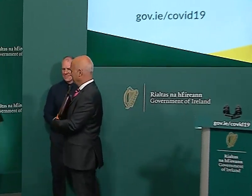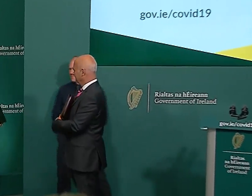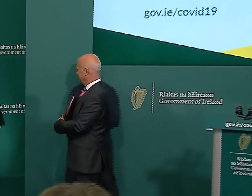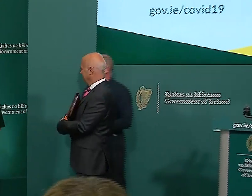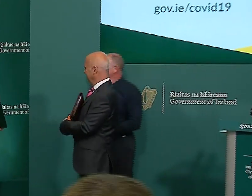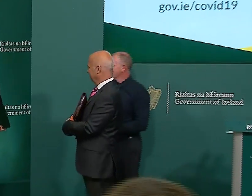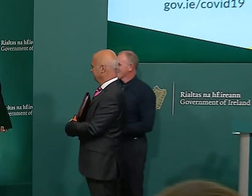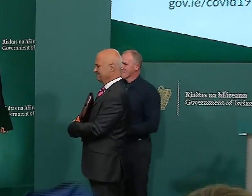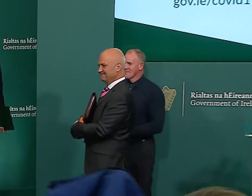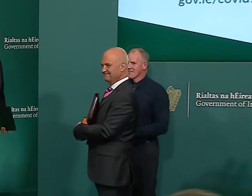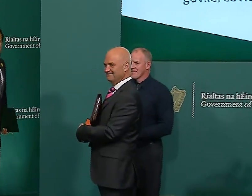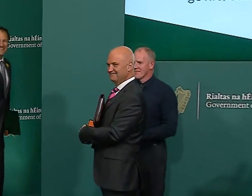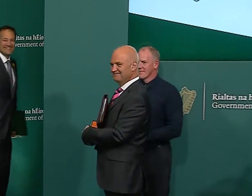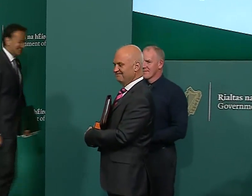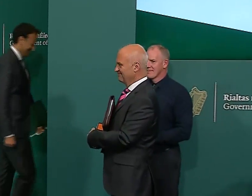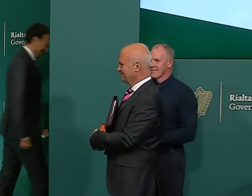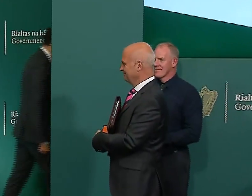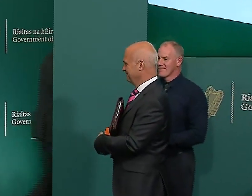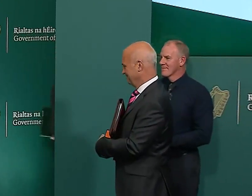Paul Cunningham, RT News, Government Buildings.